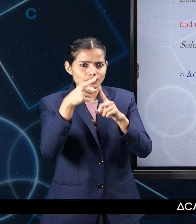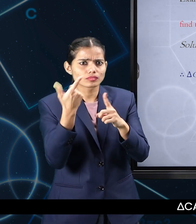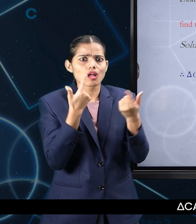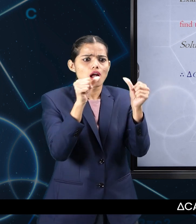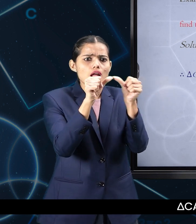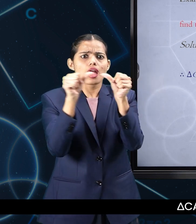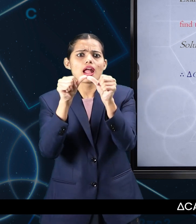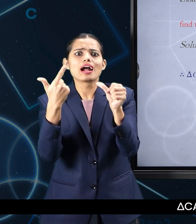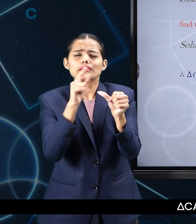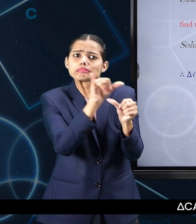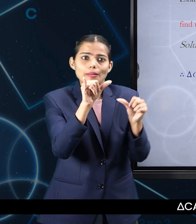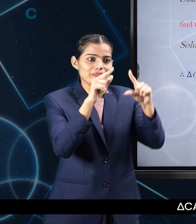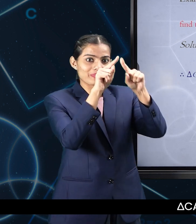angle-angle similarity.